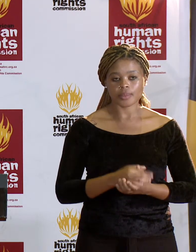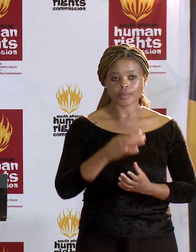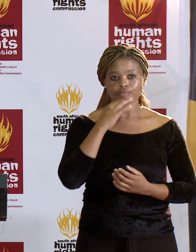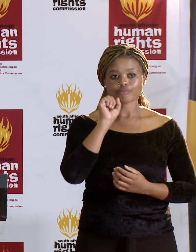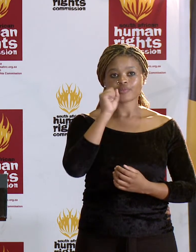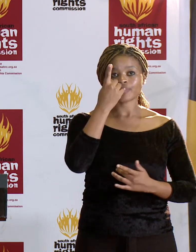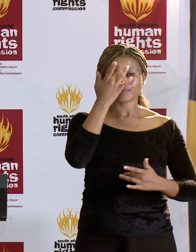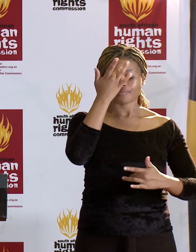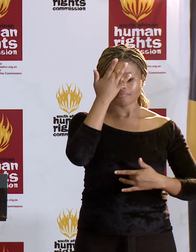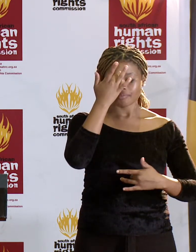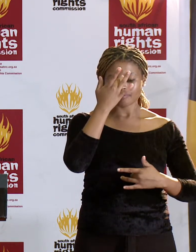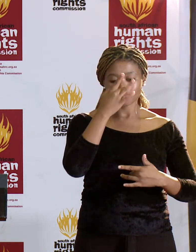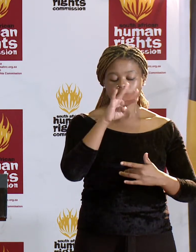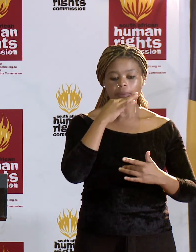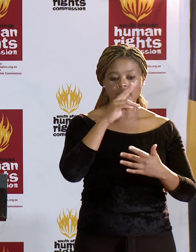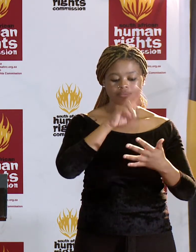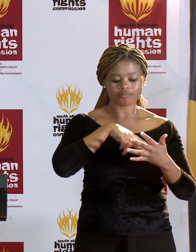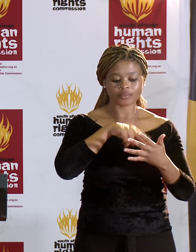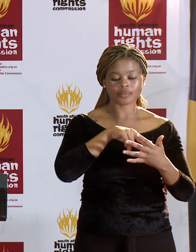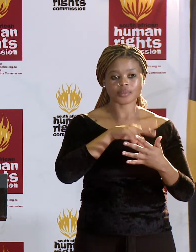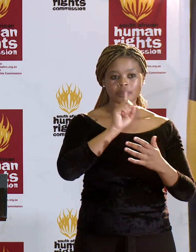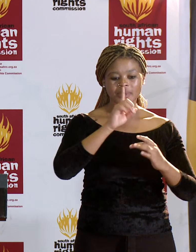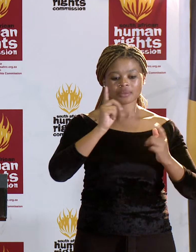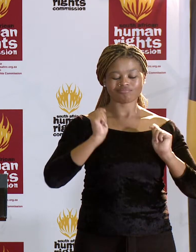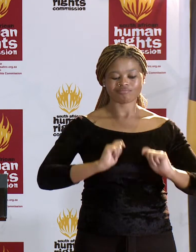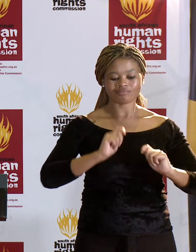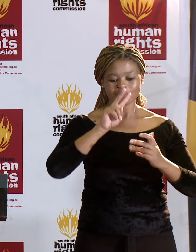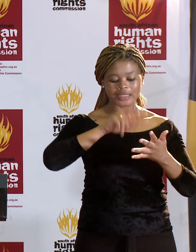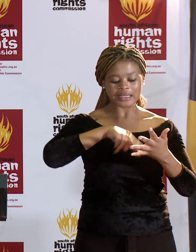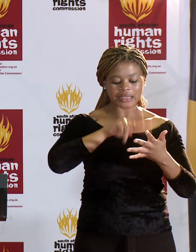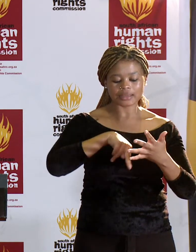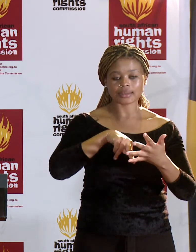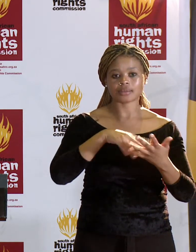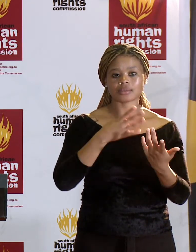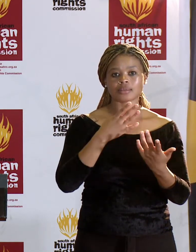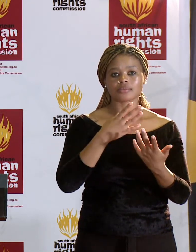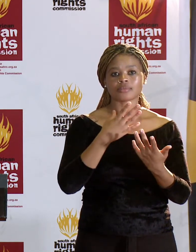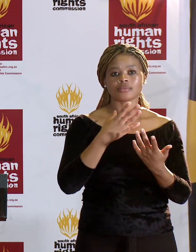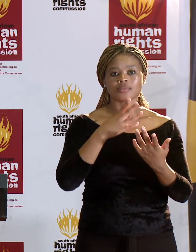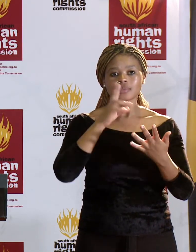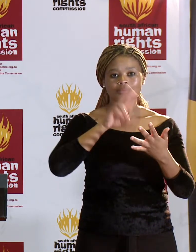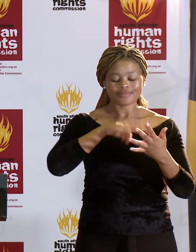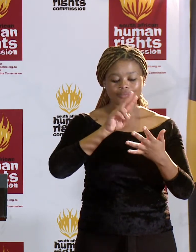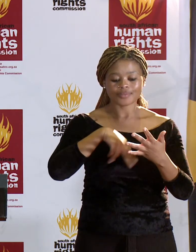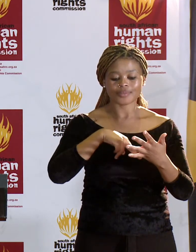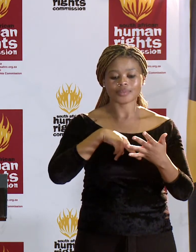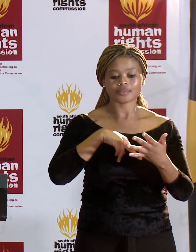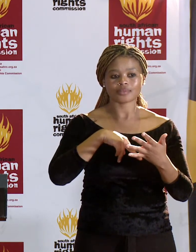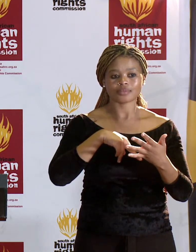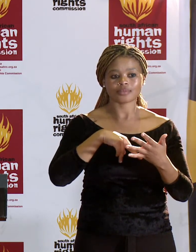sickness is of reading. You must be sick of reading. You must read like